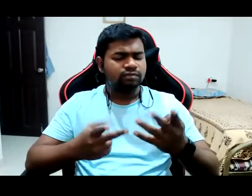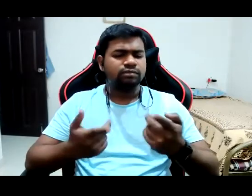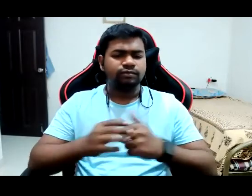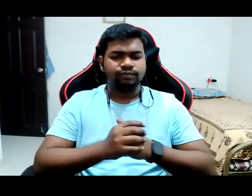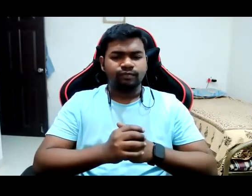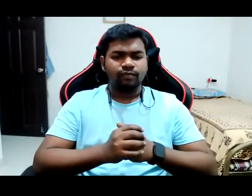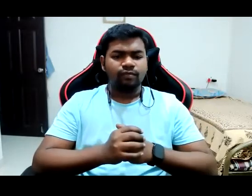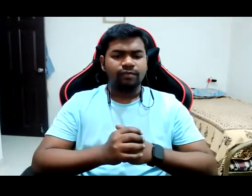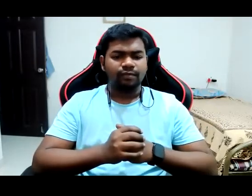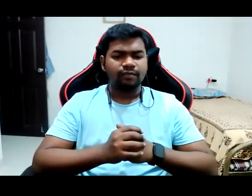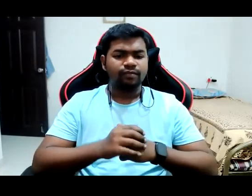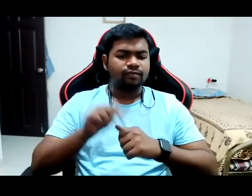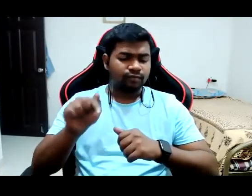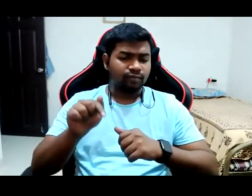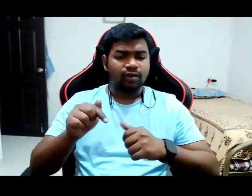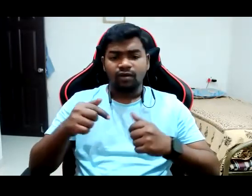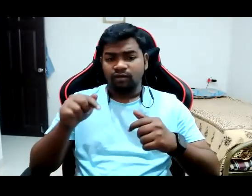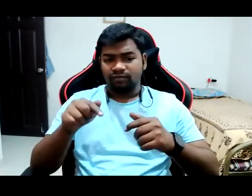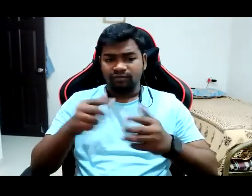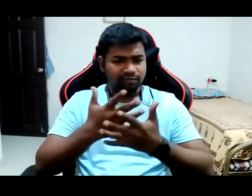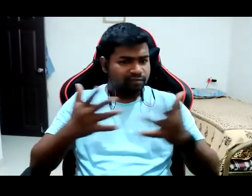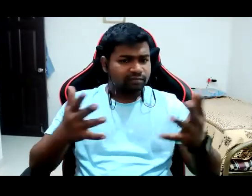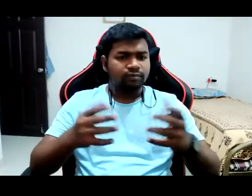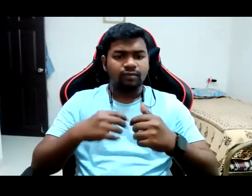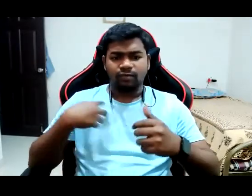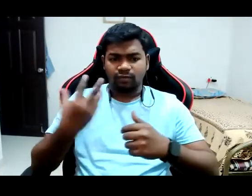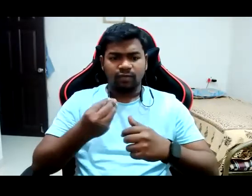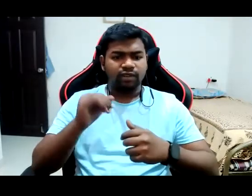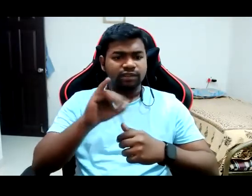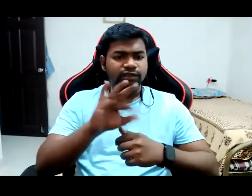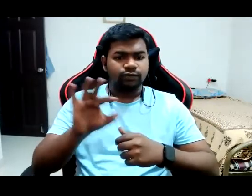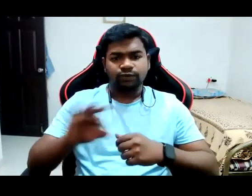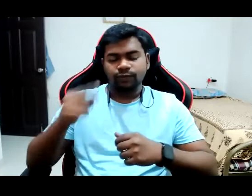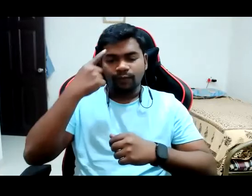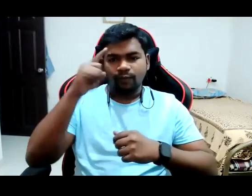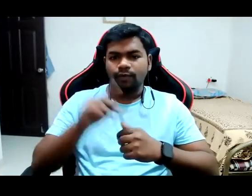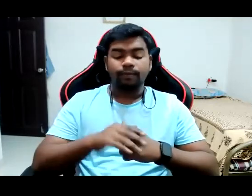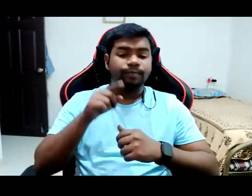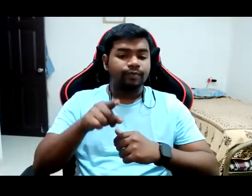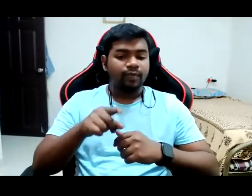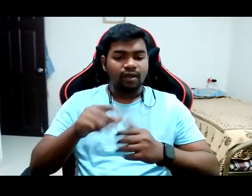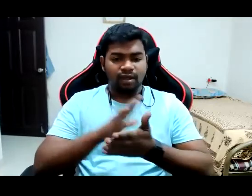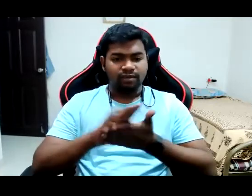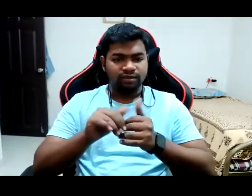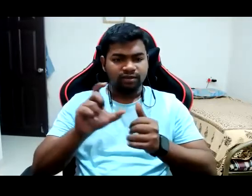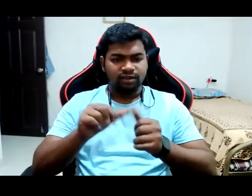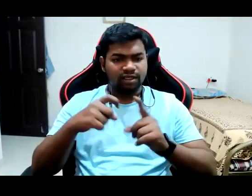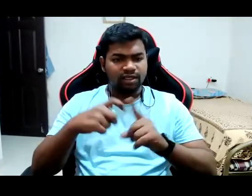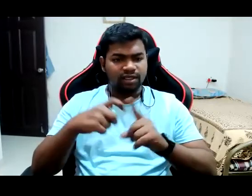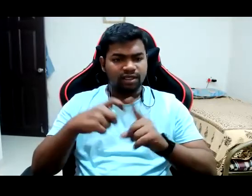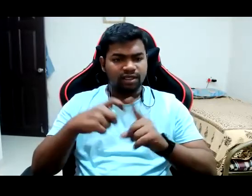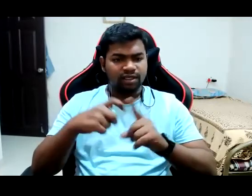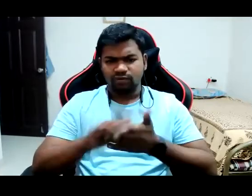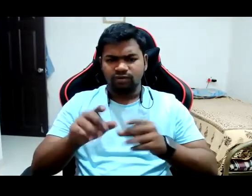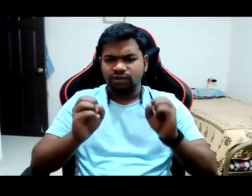that kind of stuff is something that you have 6 weeks for. The hackathon officially started out this Monday. Now, how